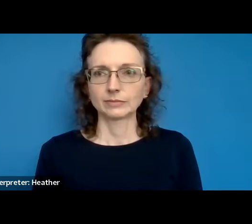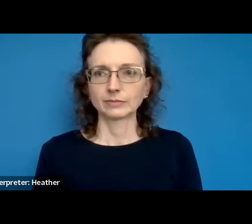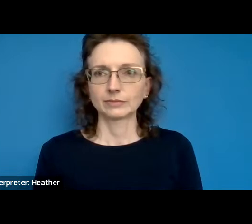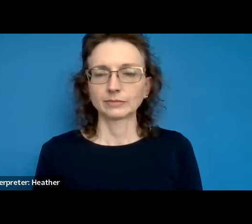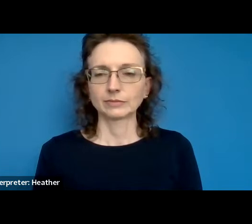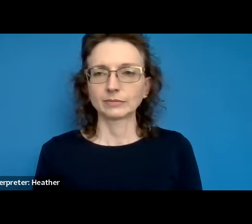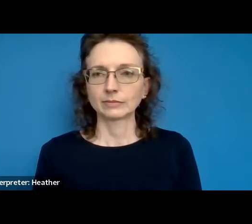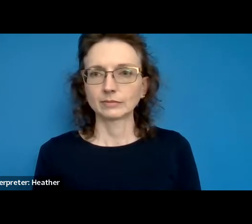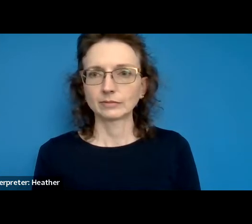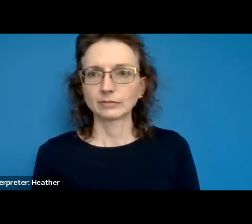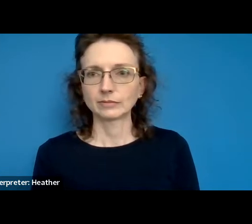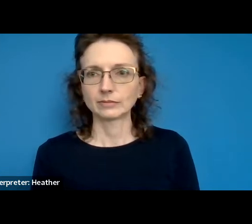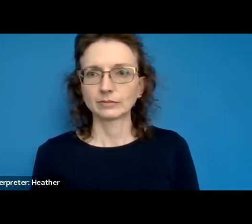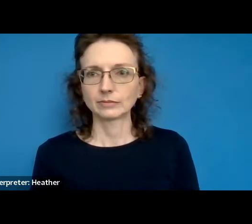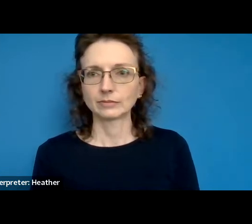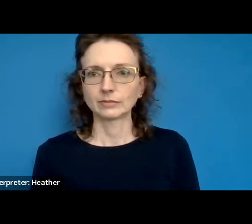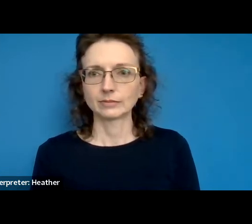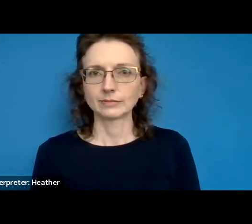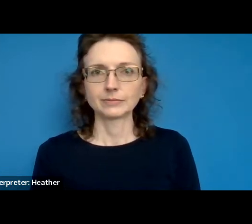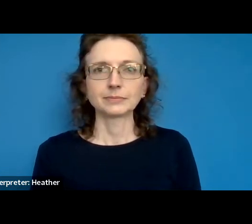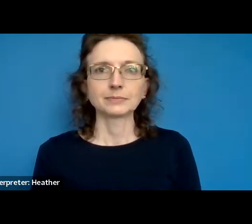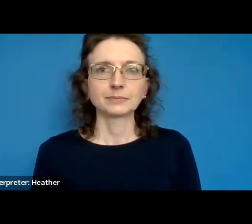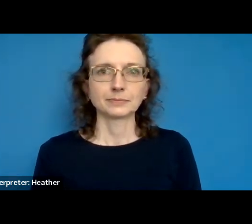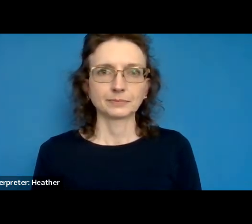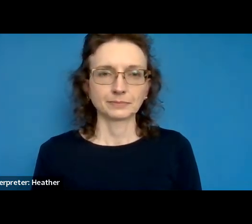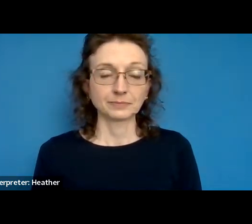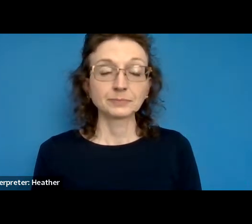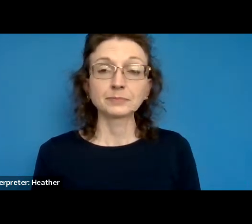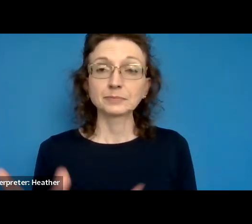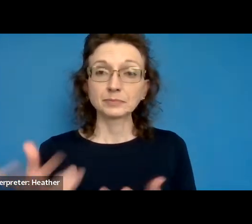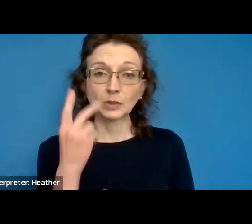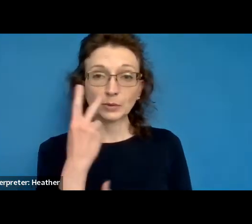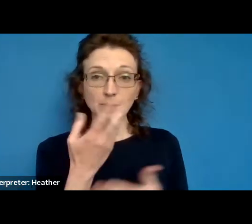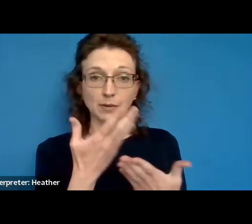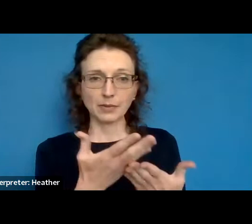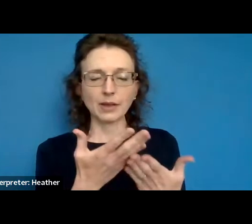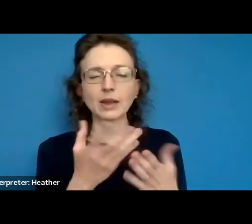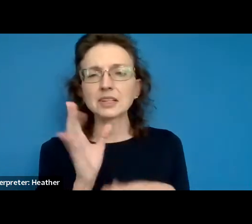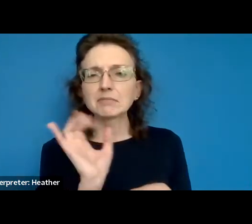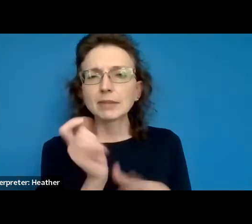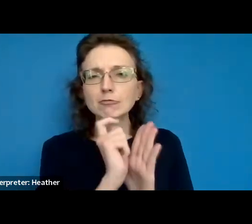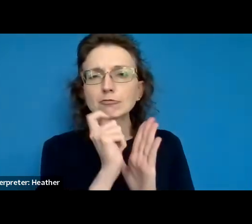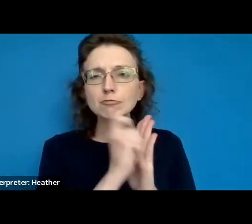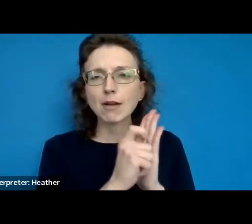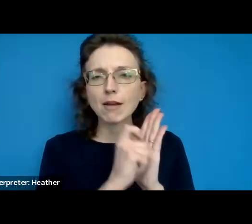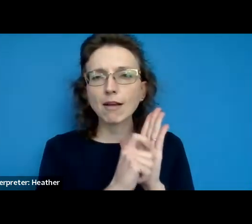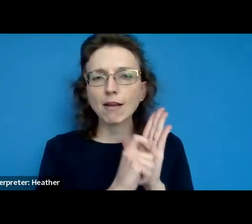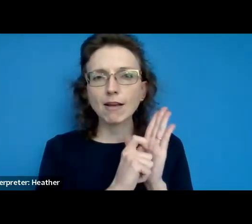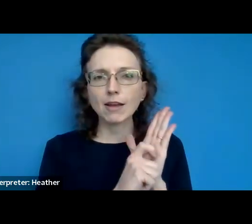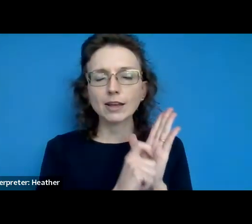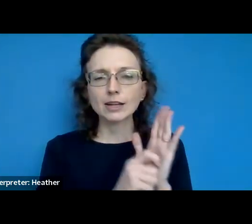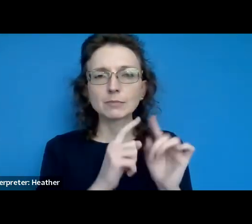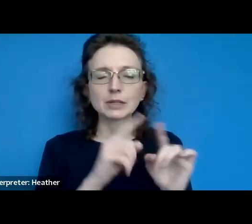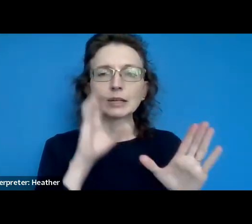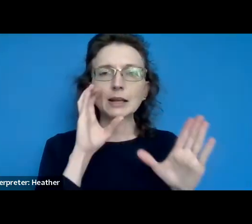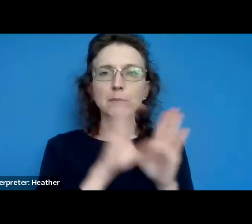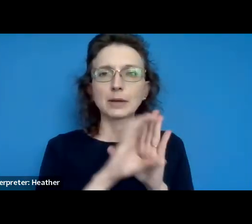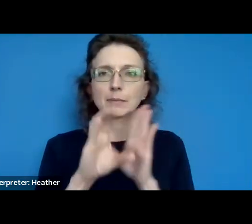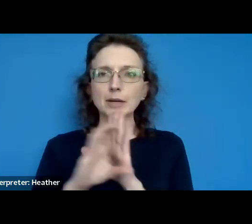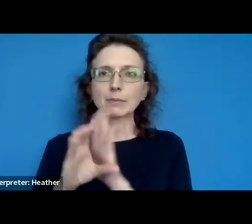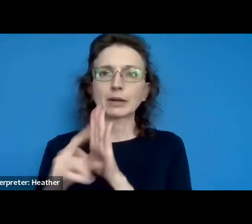So what you saw there were a way of writing, sort of our way of writing, but in more